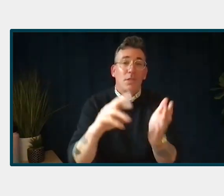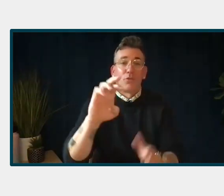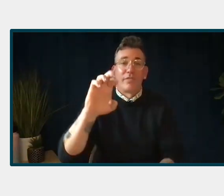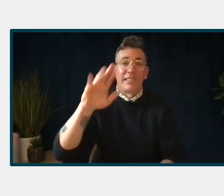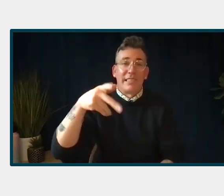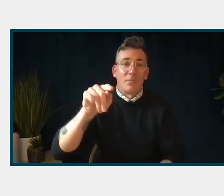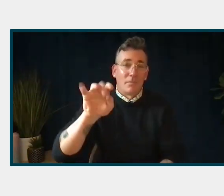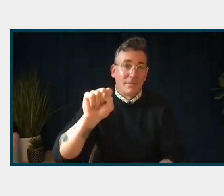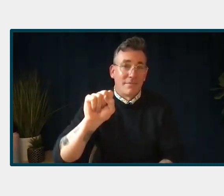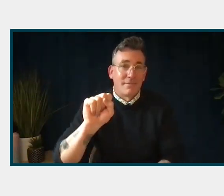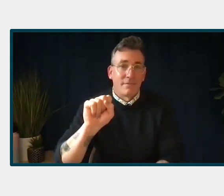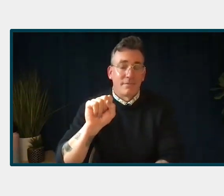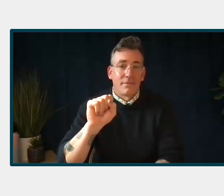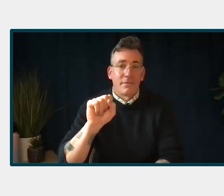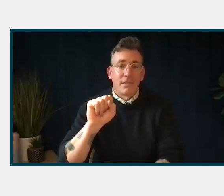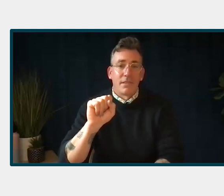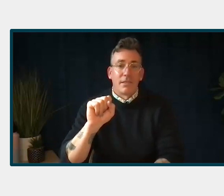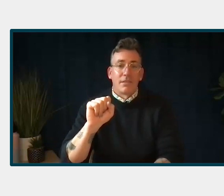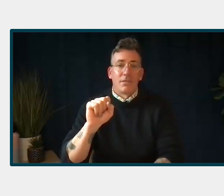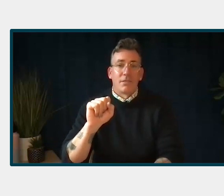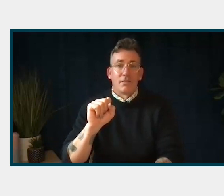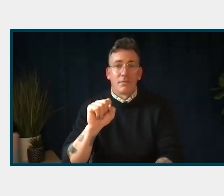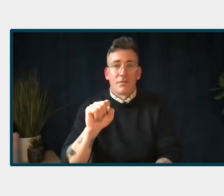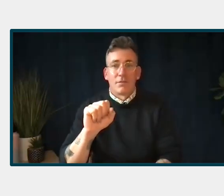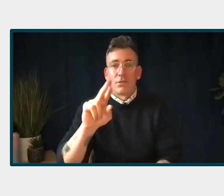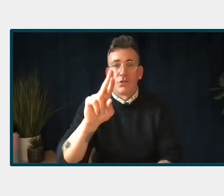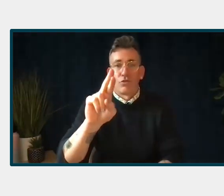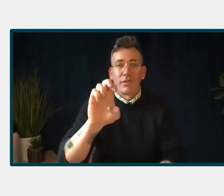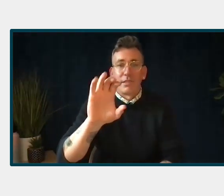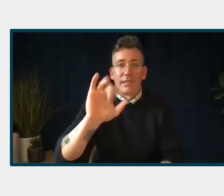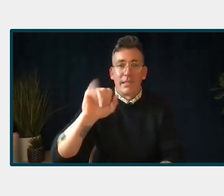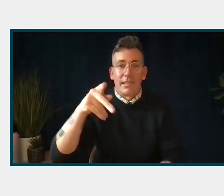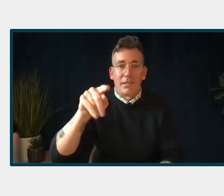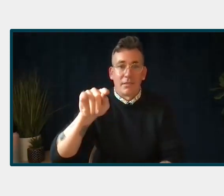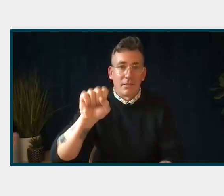Maybe it's time for you to show some